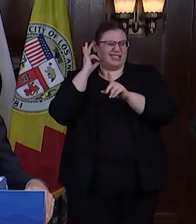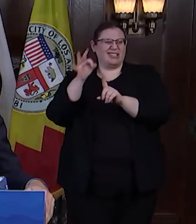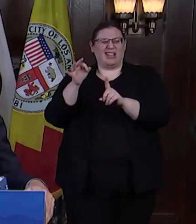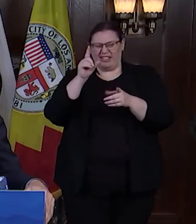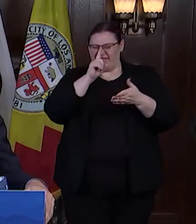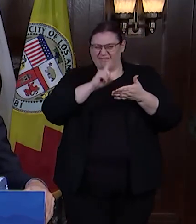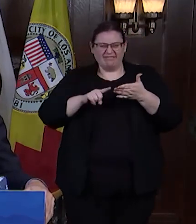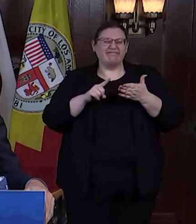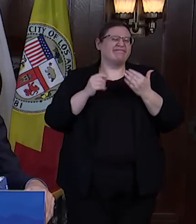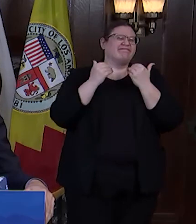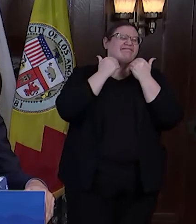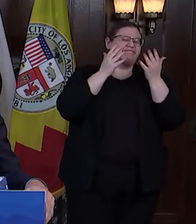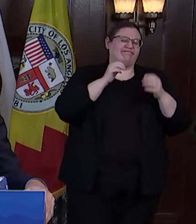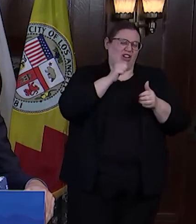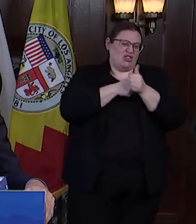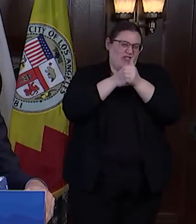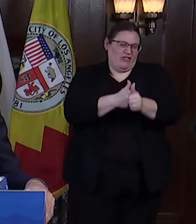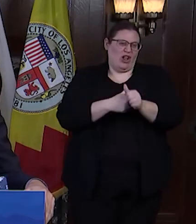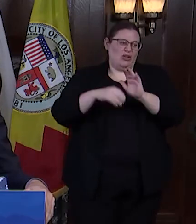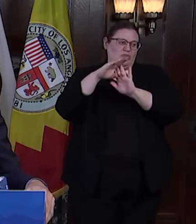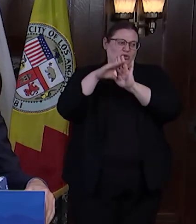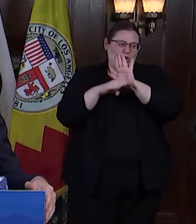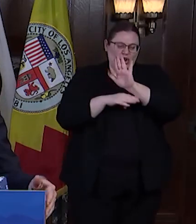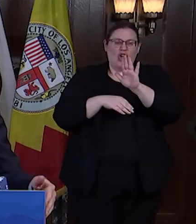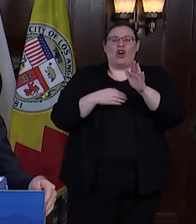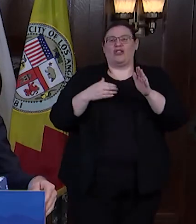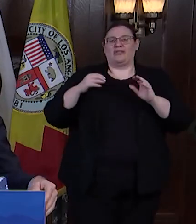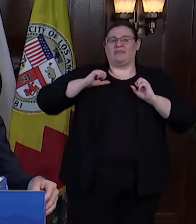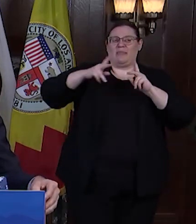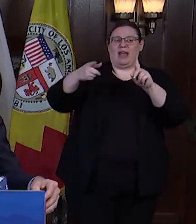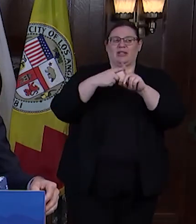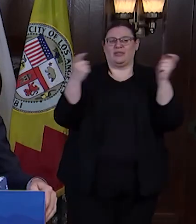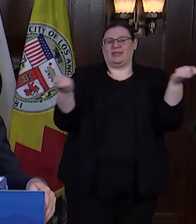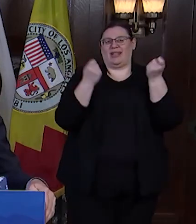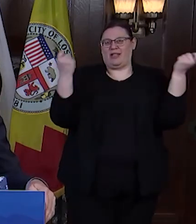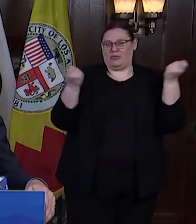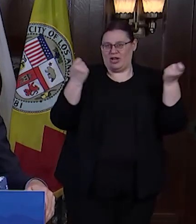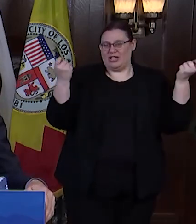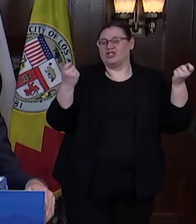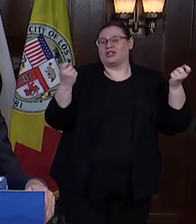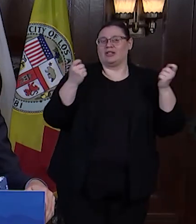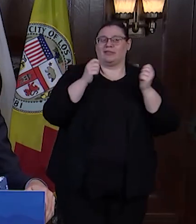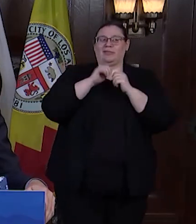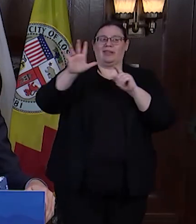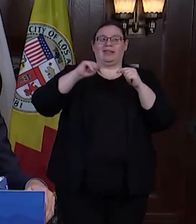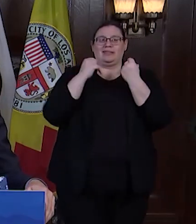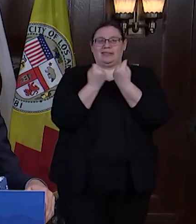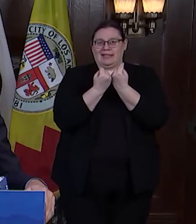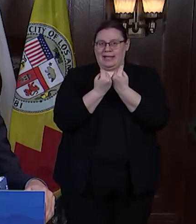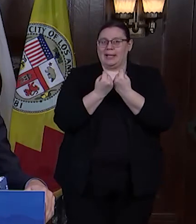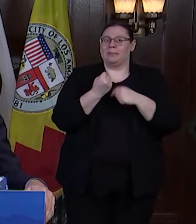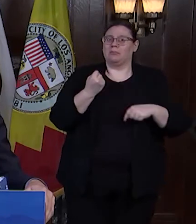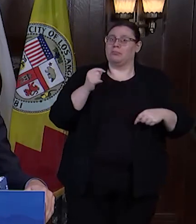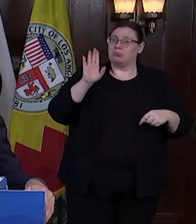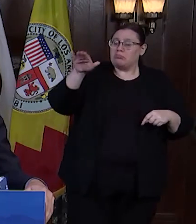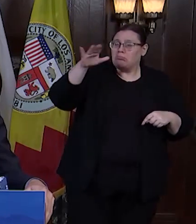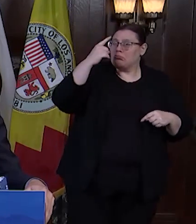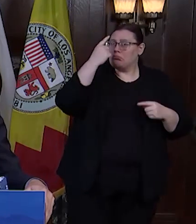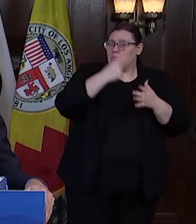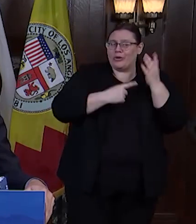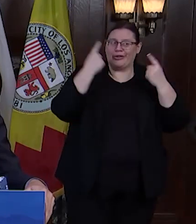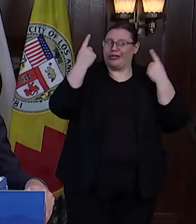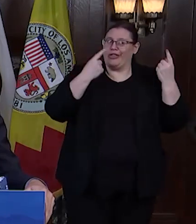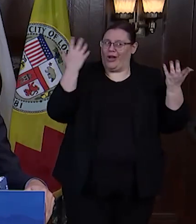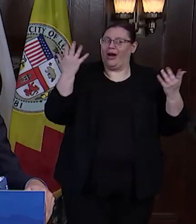disregard the protocols and return to the celebration with his team. I'm wondering your thoughts about